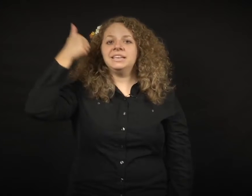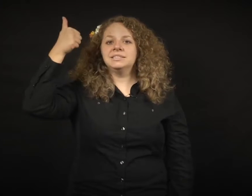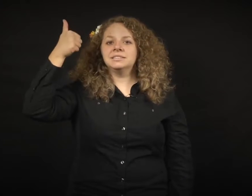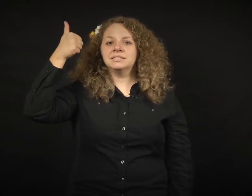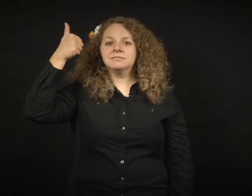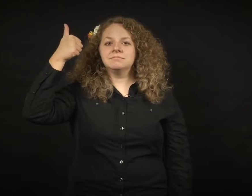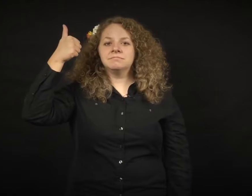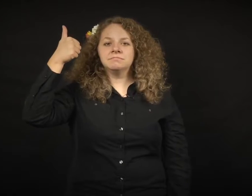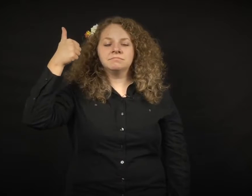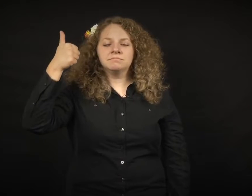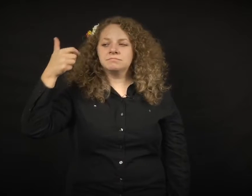Best.